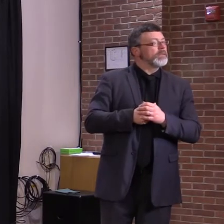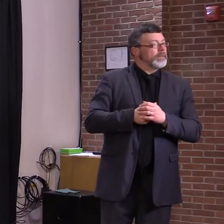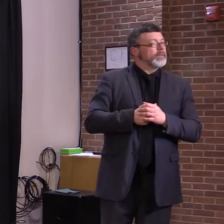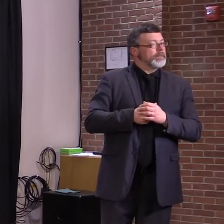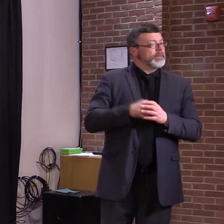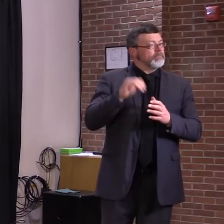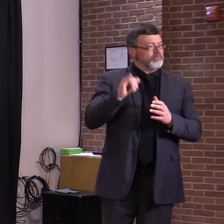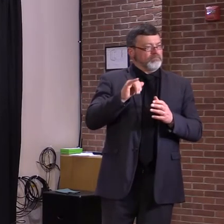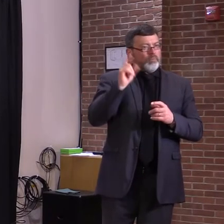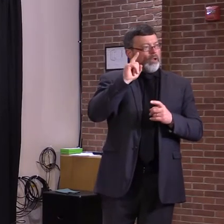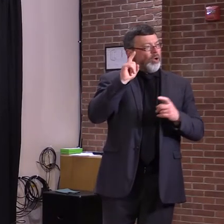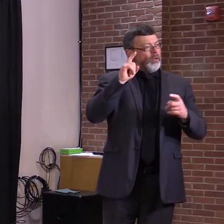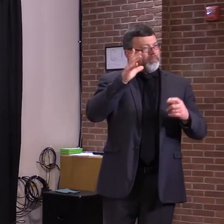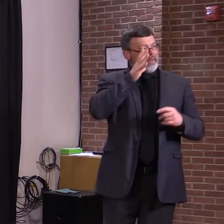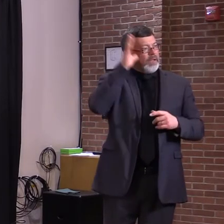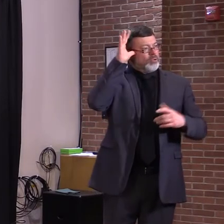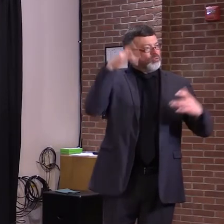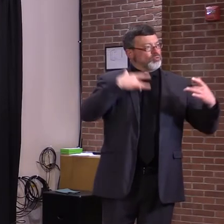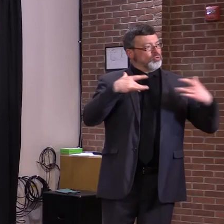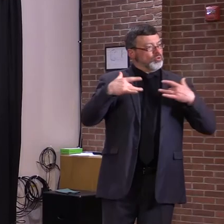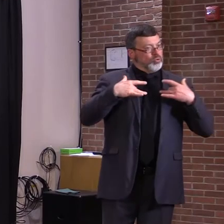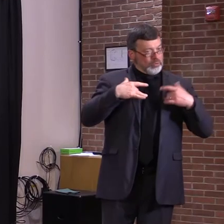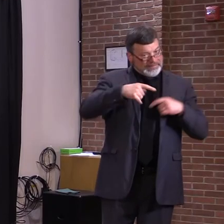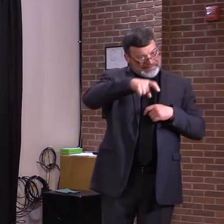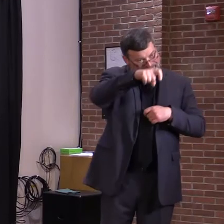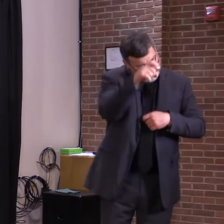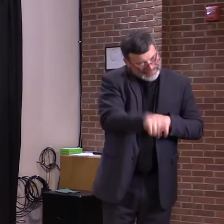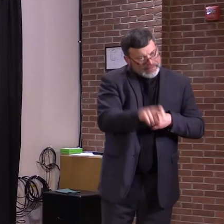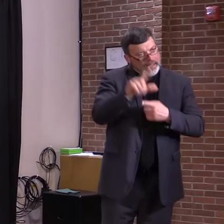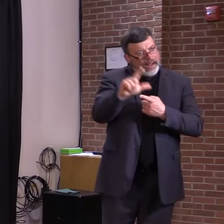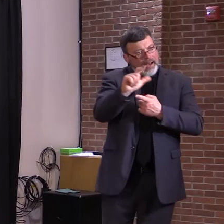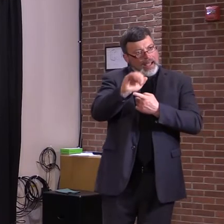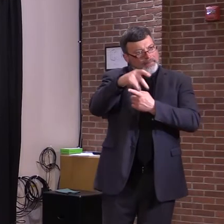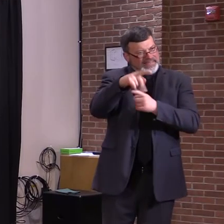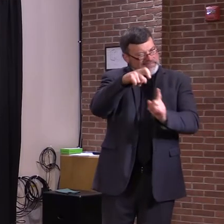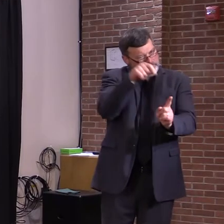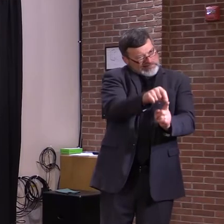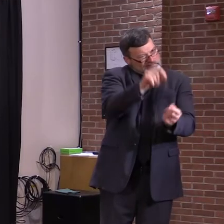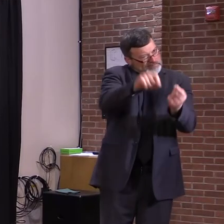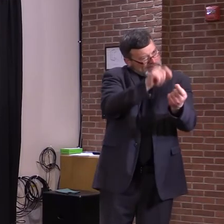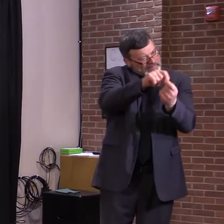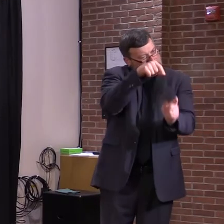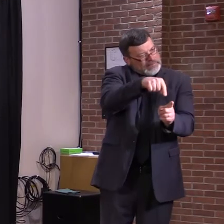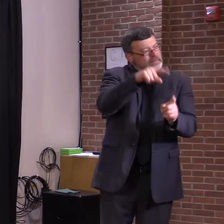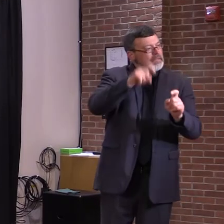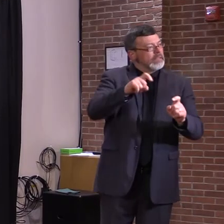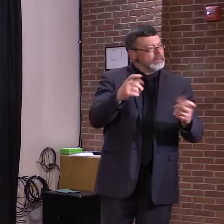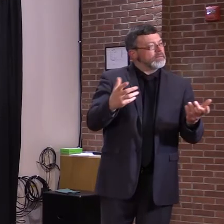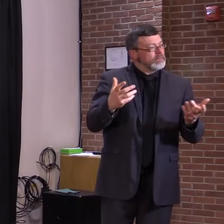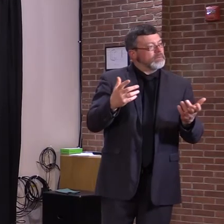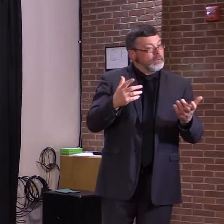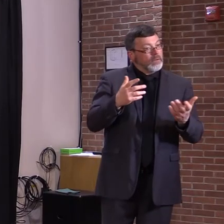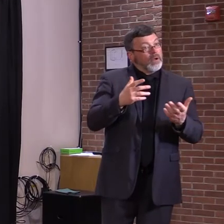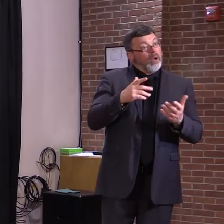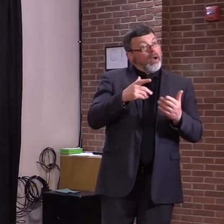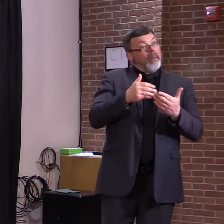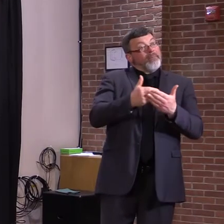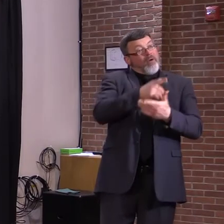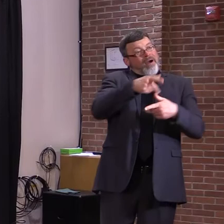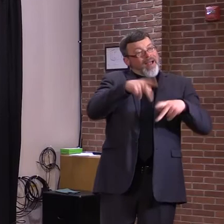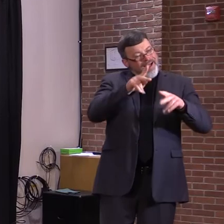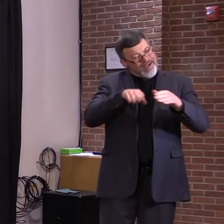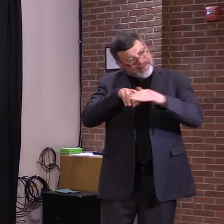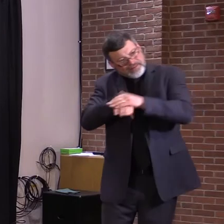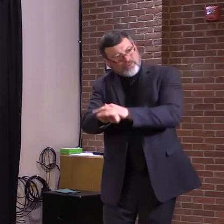this child needed the LAMP test before he could be let back into daycare. So I'm just hoping people will have access to enough of